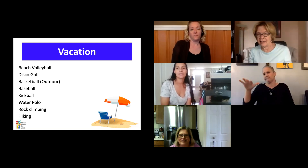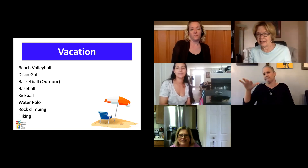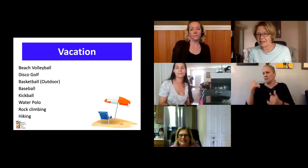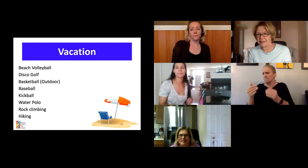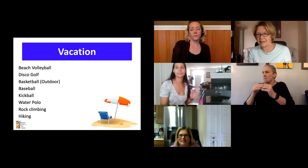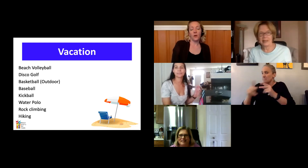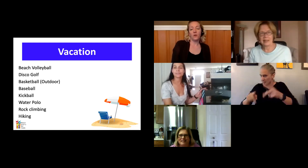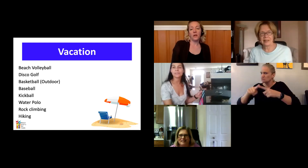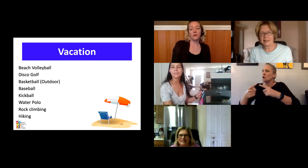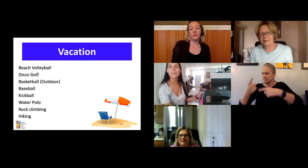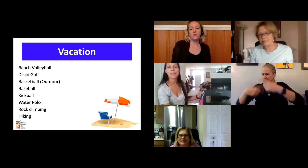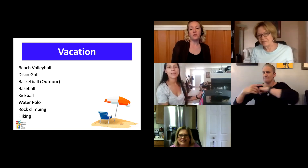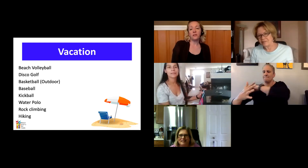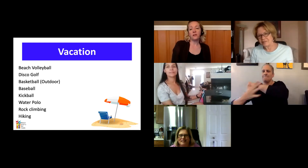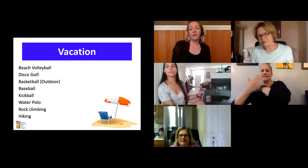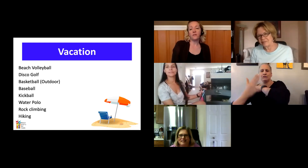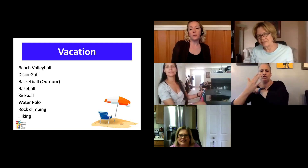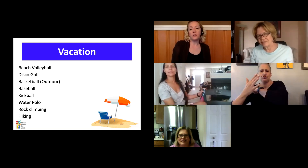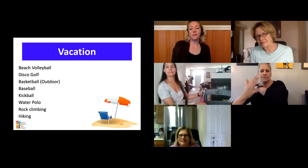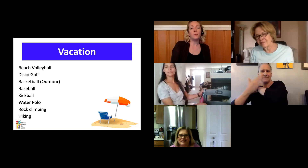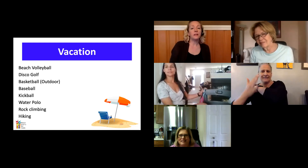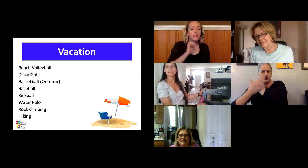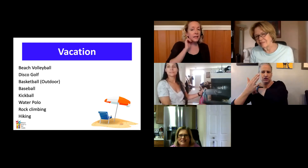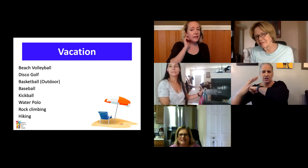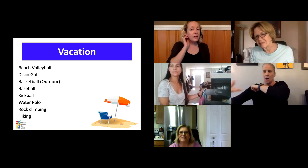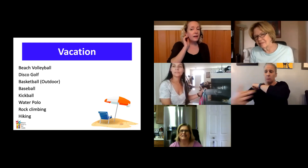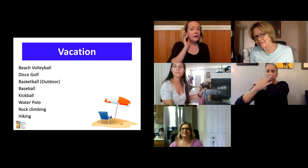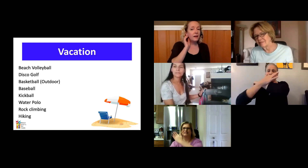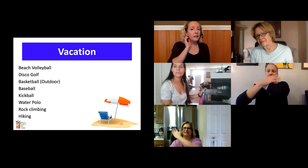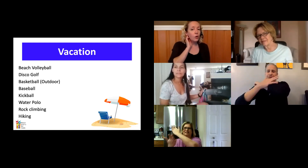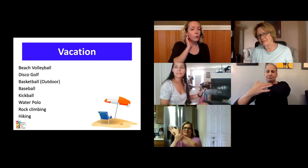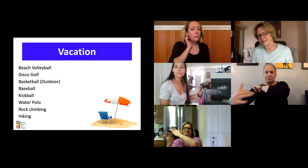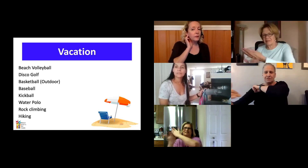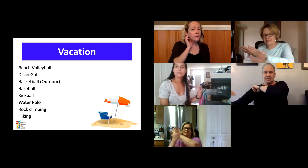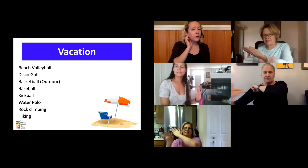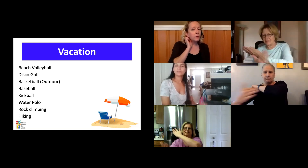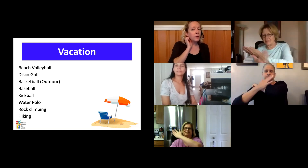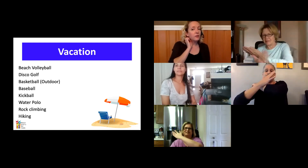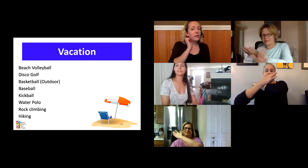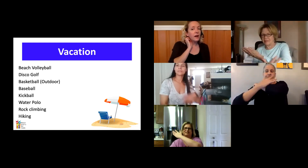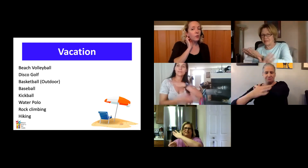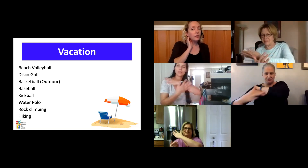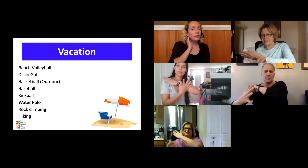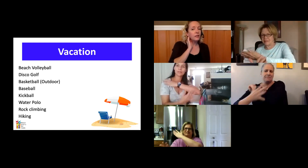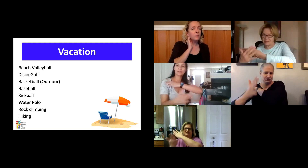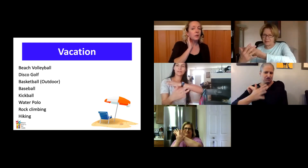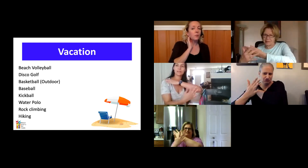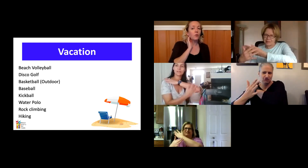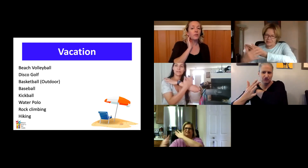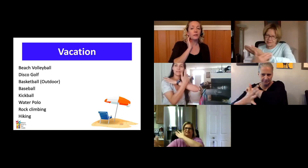Okay, so interesting, the sign for beach. Typically, it's always been finger spelled. Now we're seeing much more this